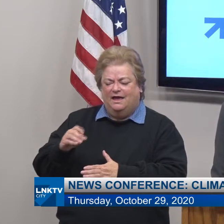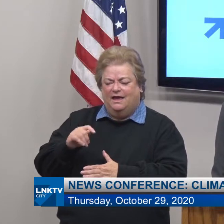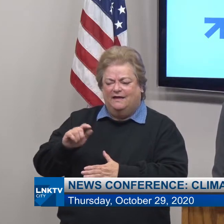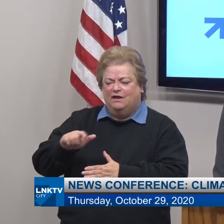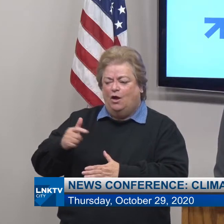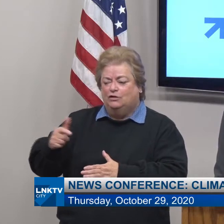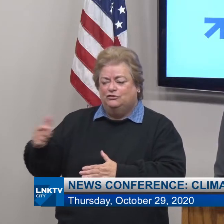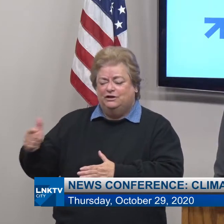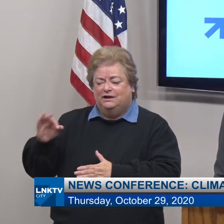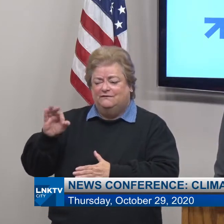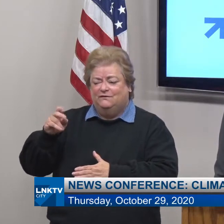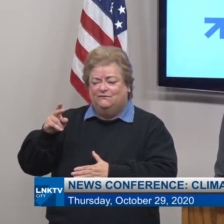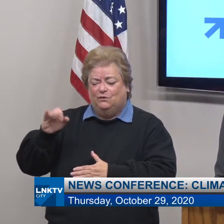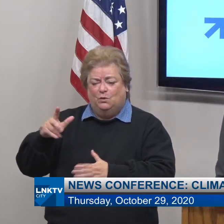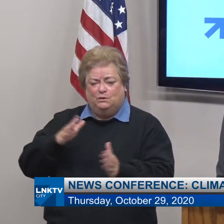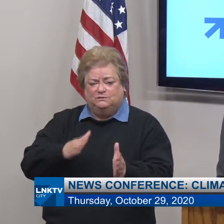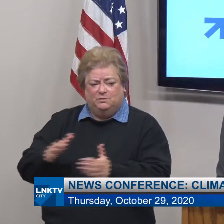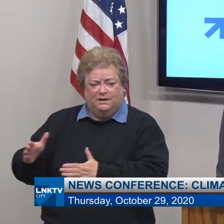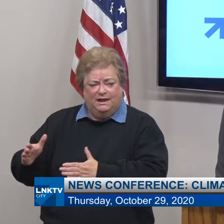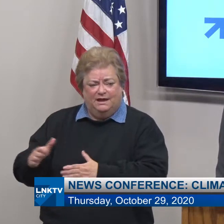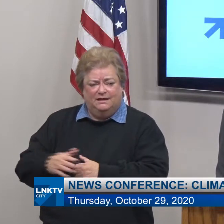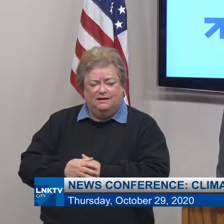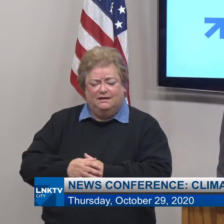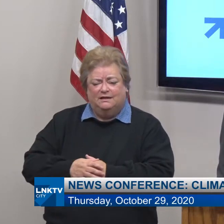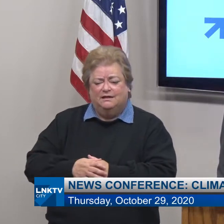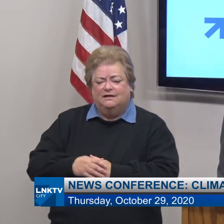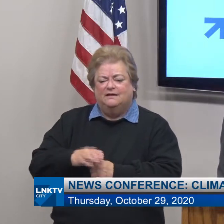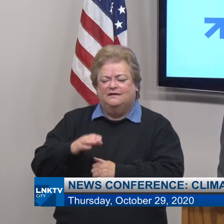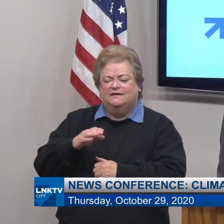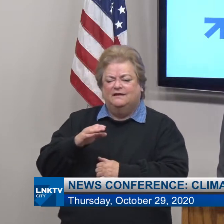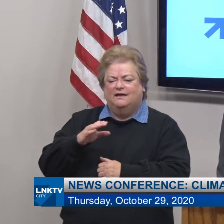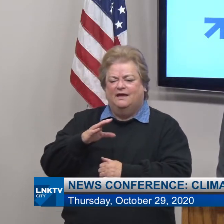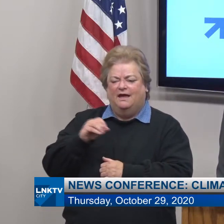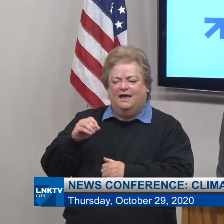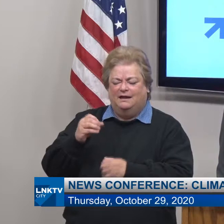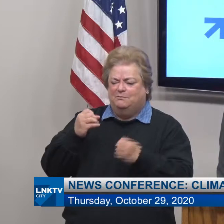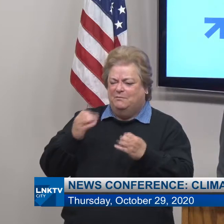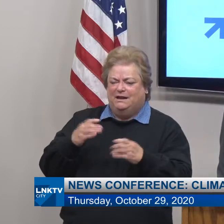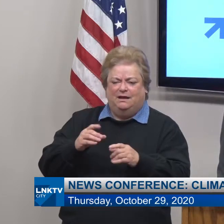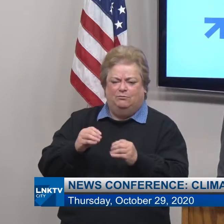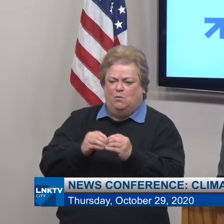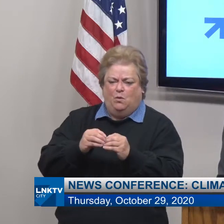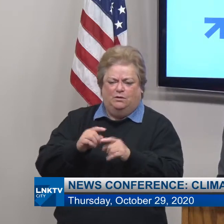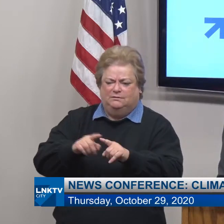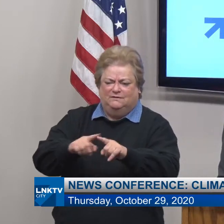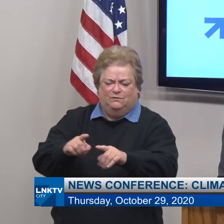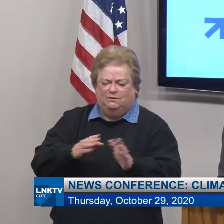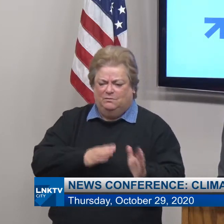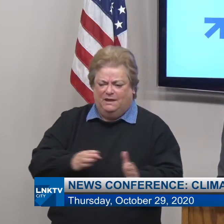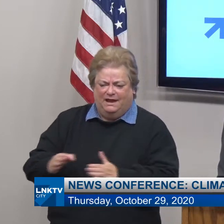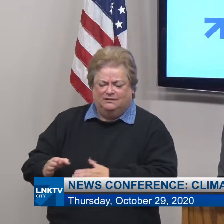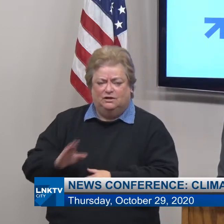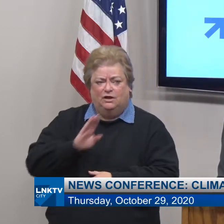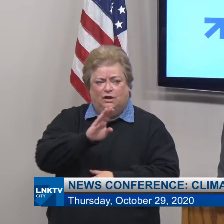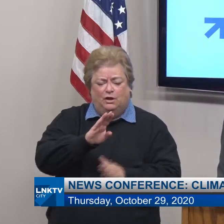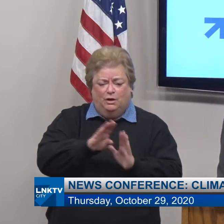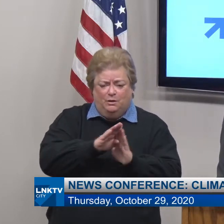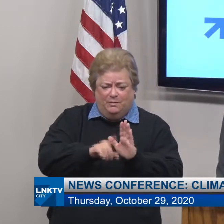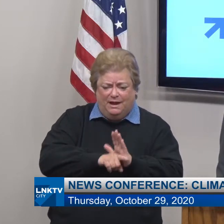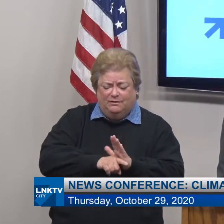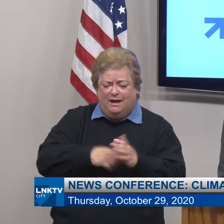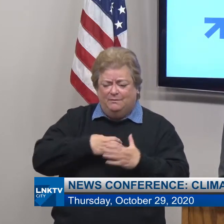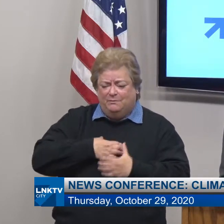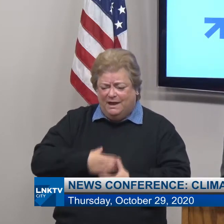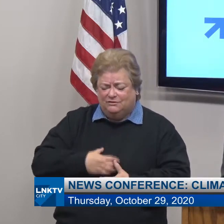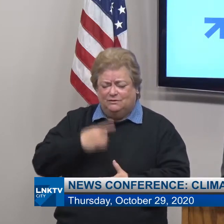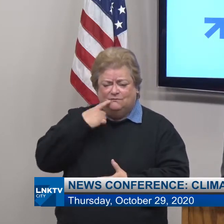alternative fuels, the Lincoln Wastewater System Biogas to Fuel Project, and many more. Mickey's background and passion for